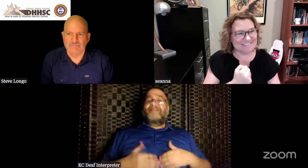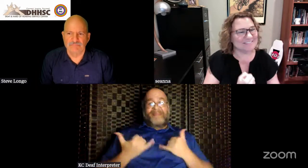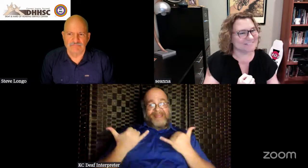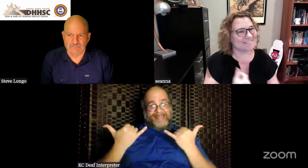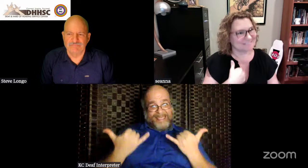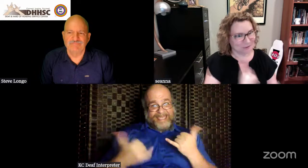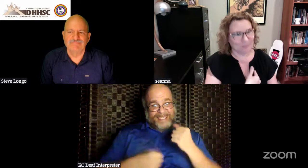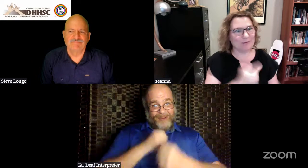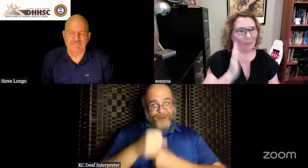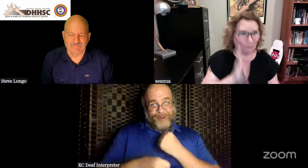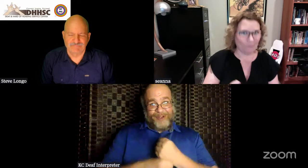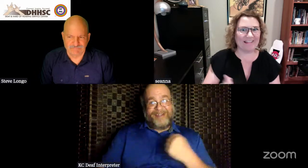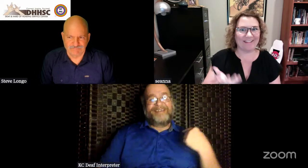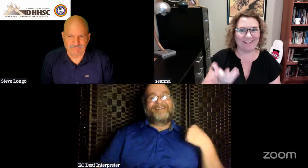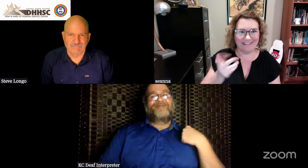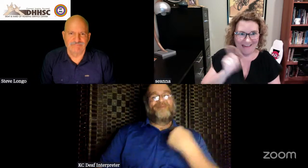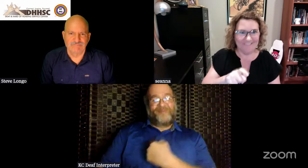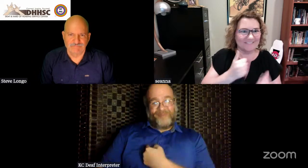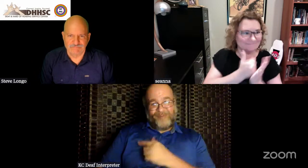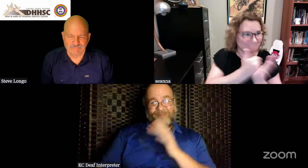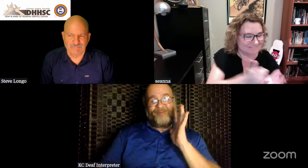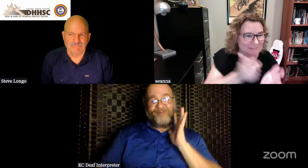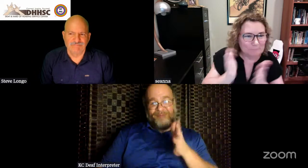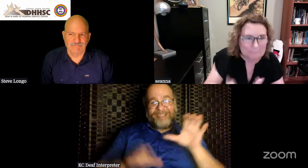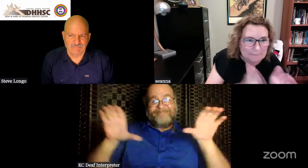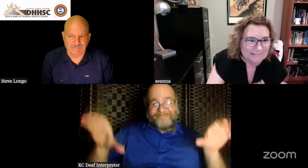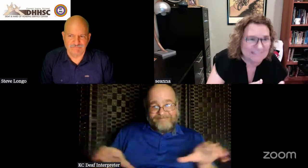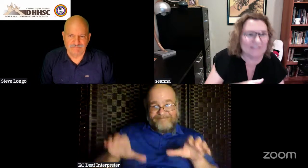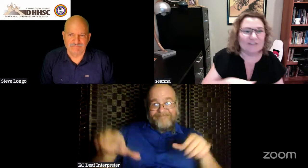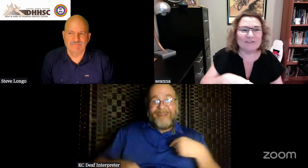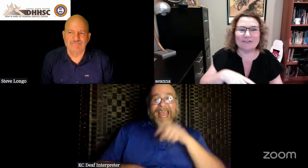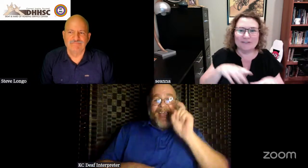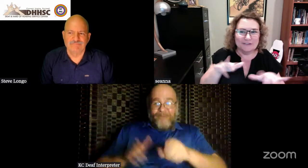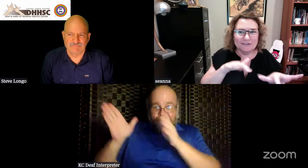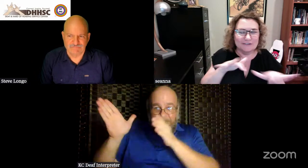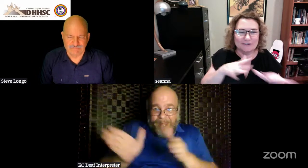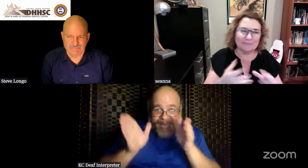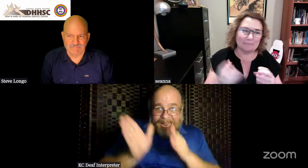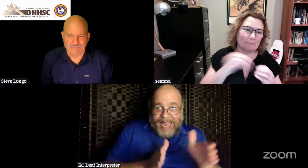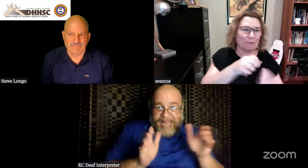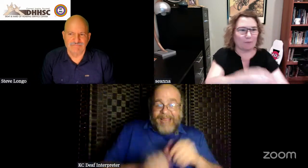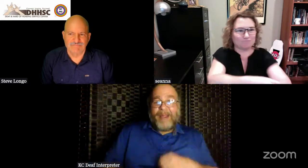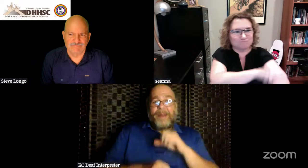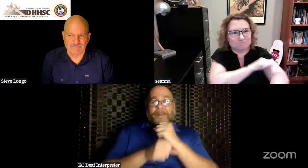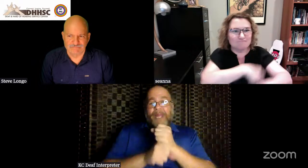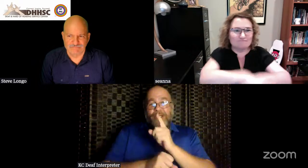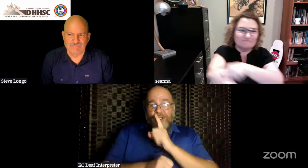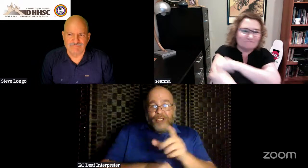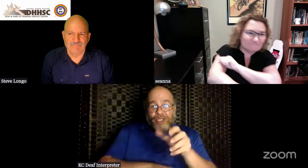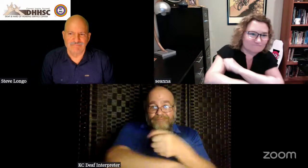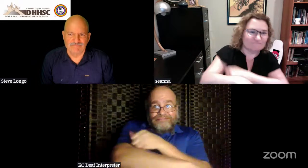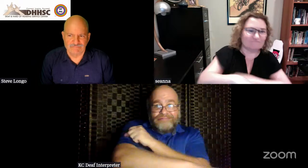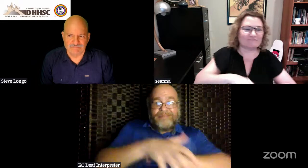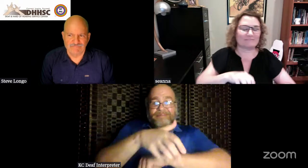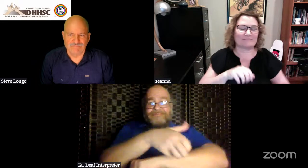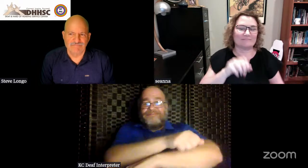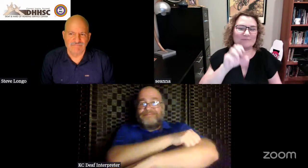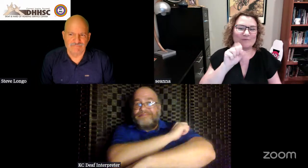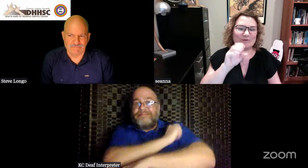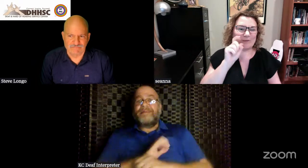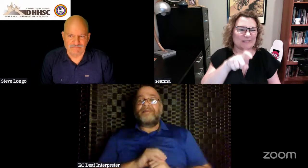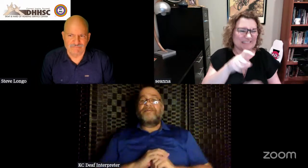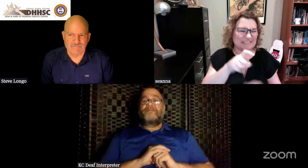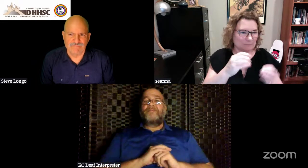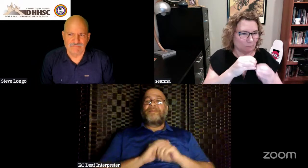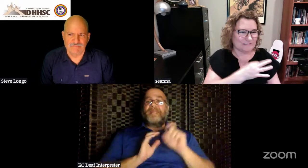able to do that. So now this year we are doing the food. So we have a little bit more